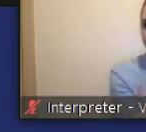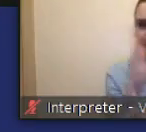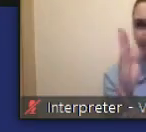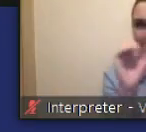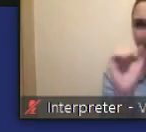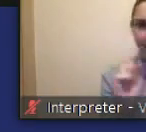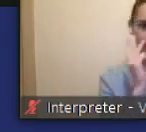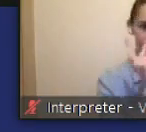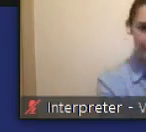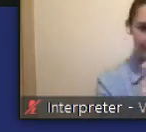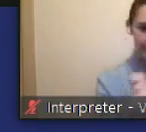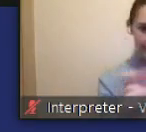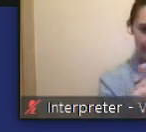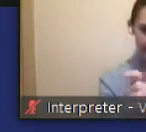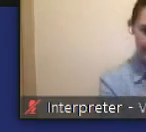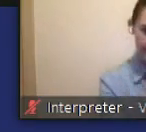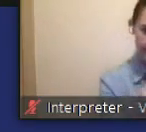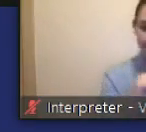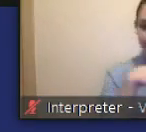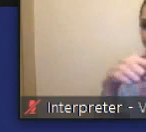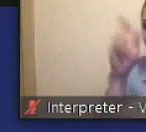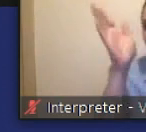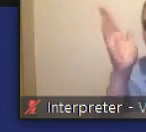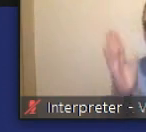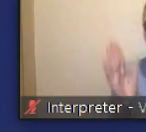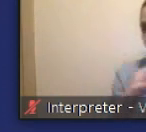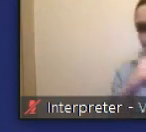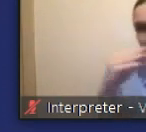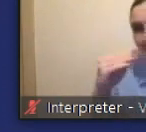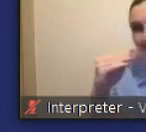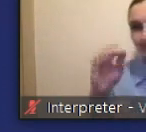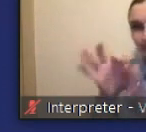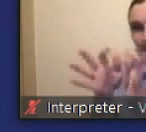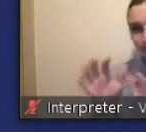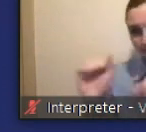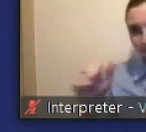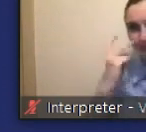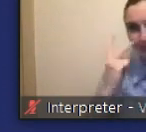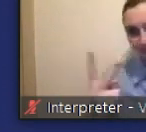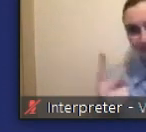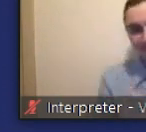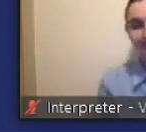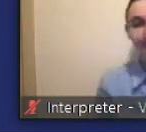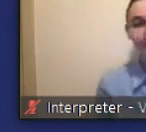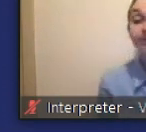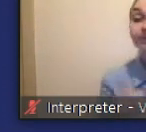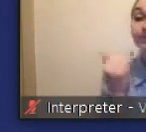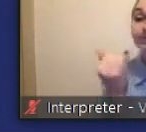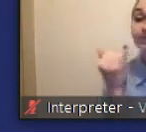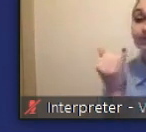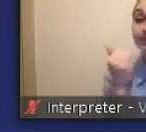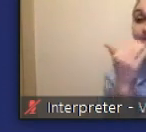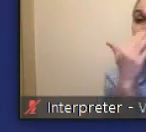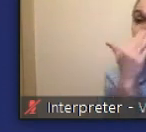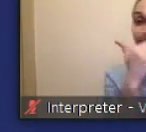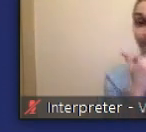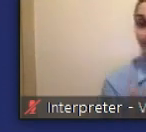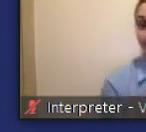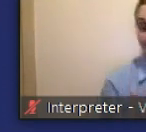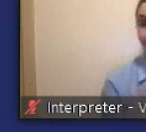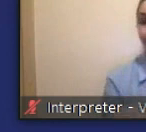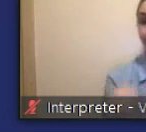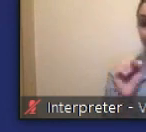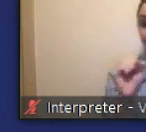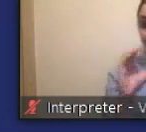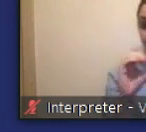versus the slides and the speakers. So today on our agenda, we have Director Scott Bookman, our COVID-19 incident commander,